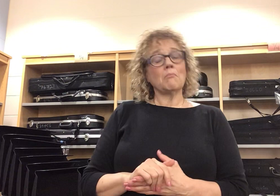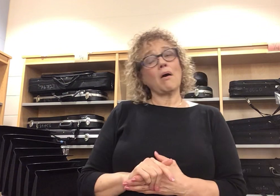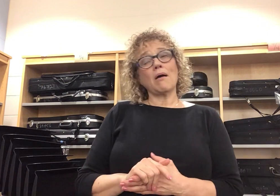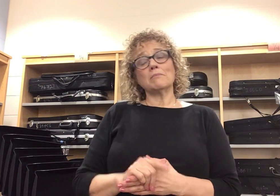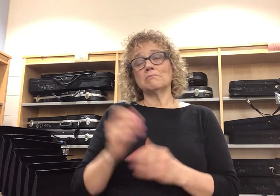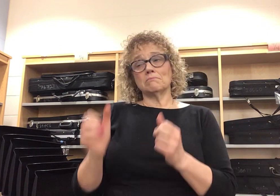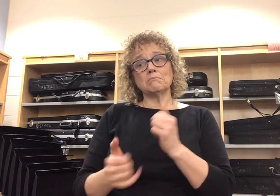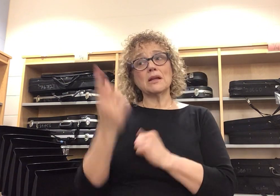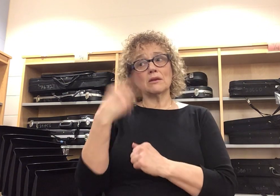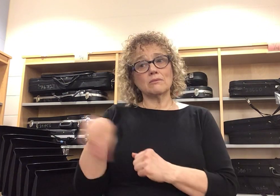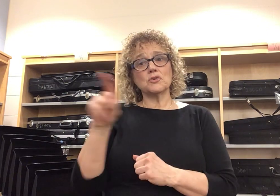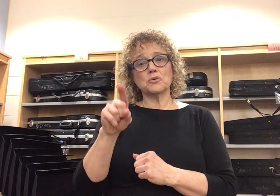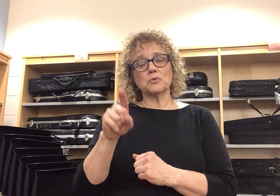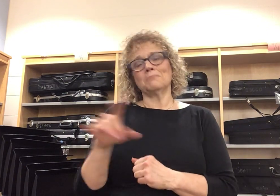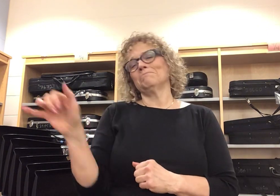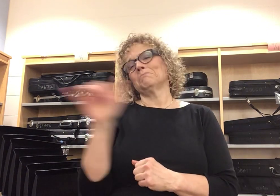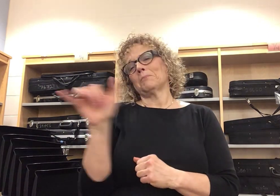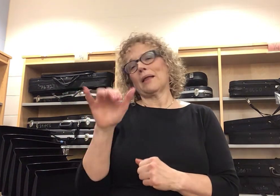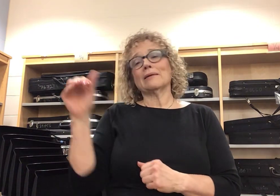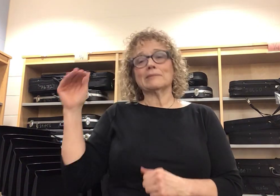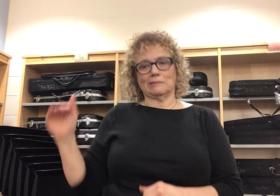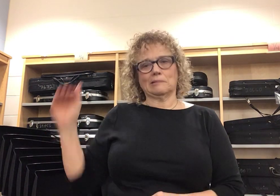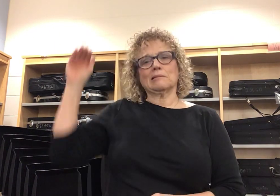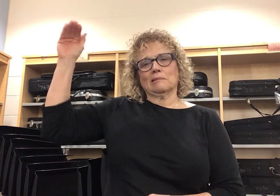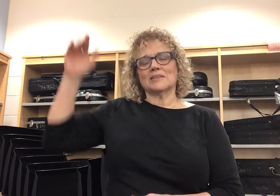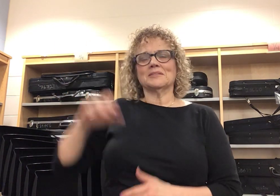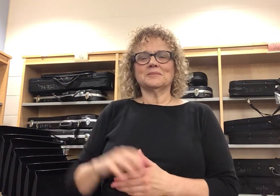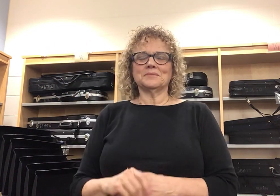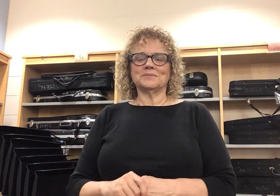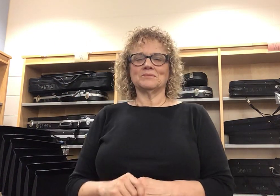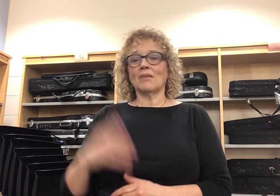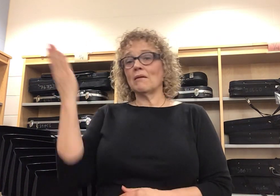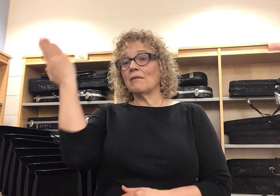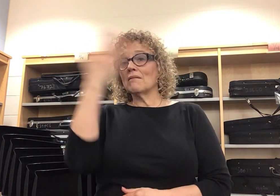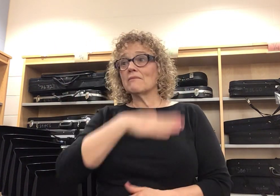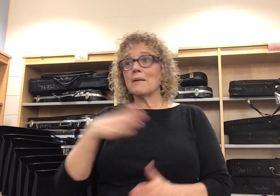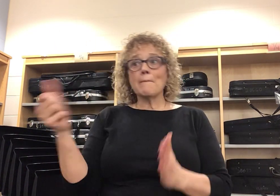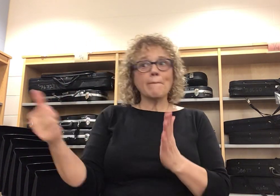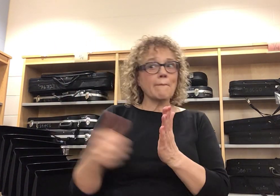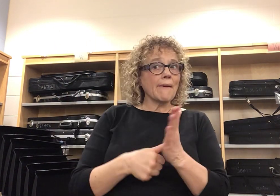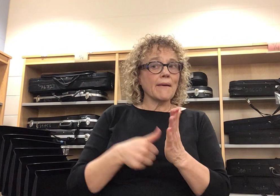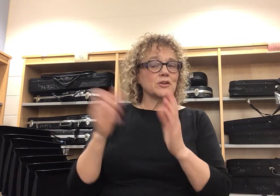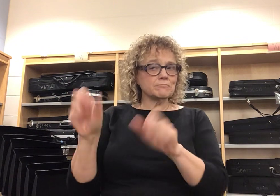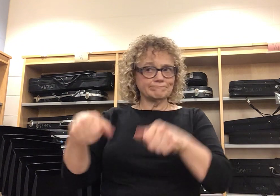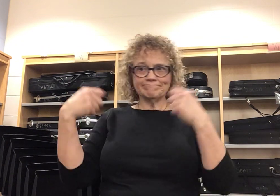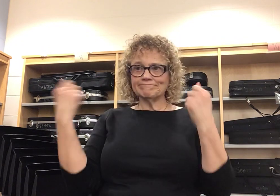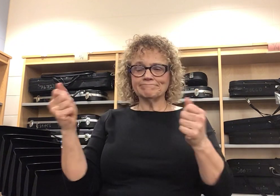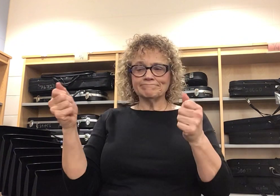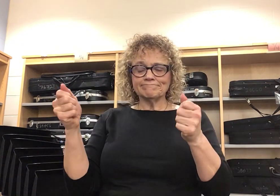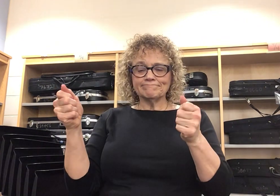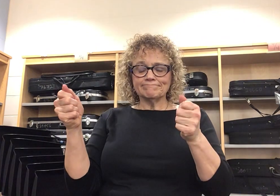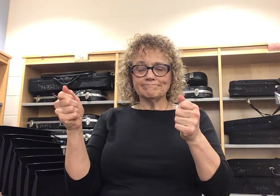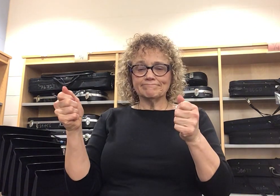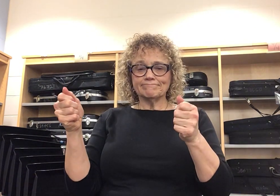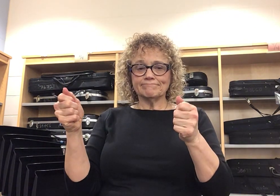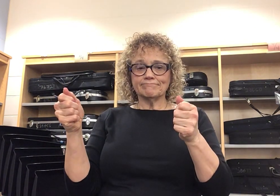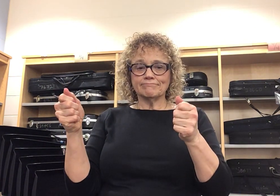anyway. Okay, on the front page, which is where you should be, there are different requirements on the front page that you